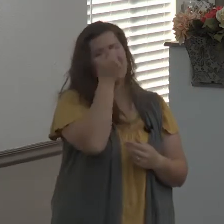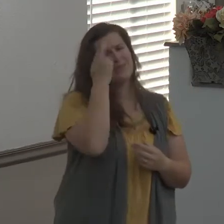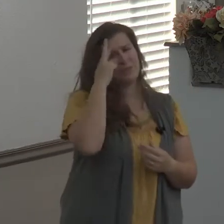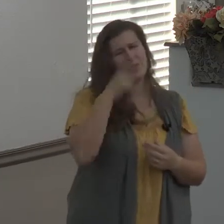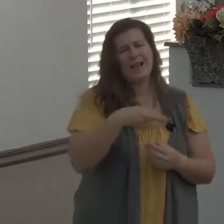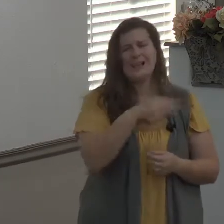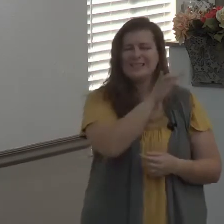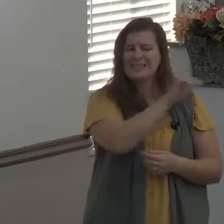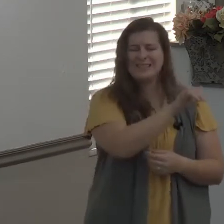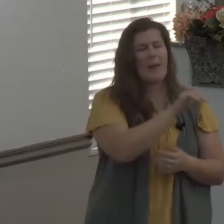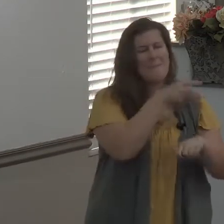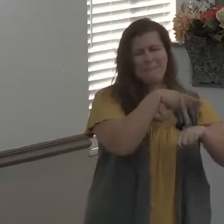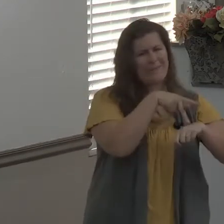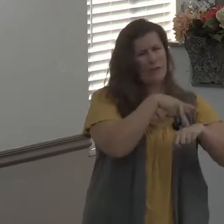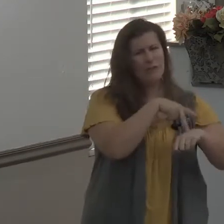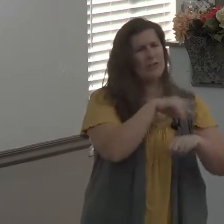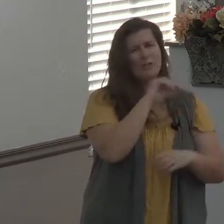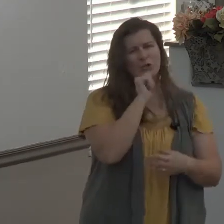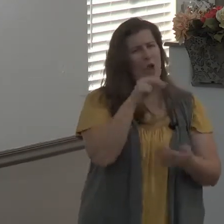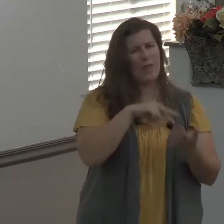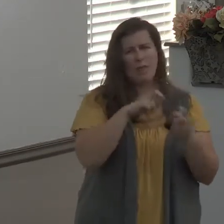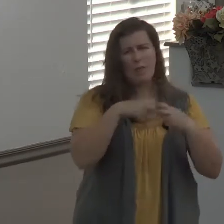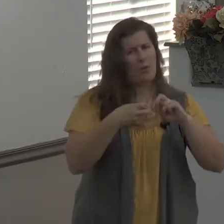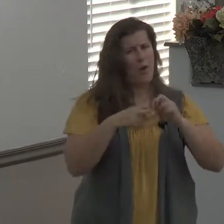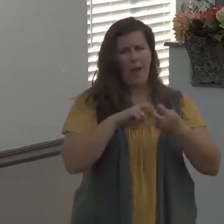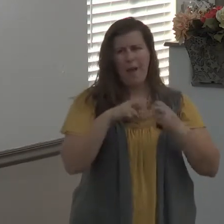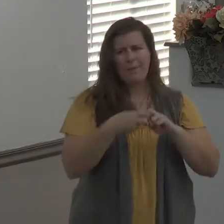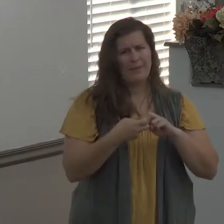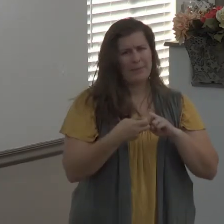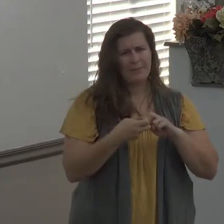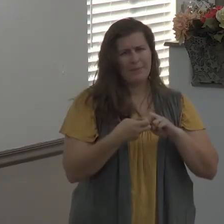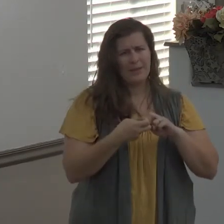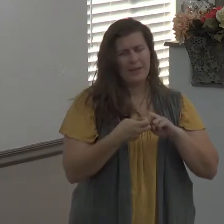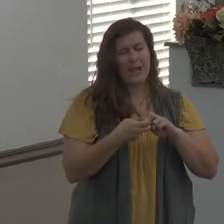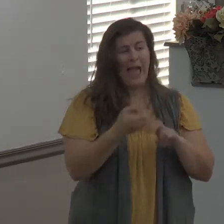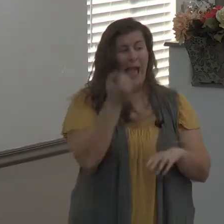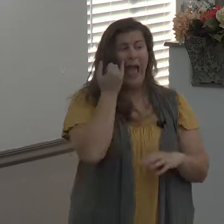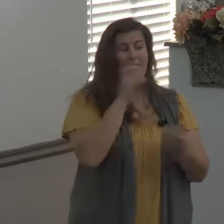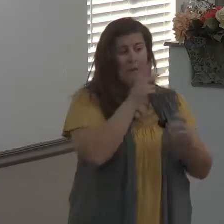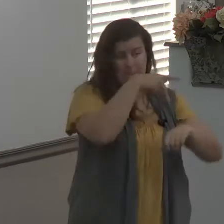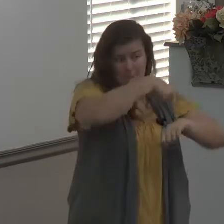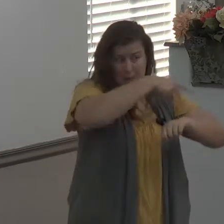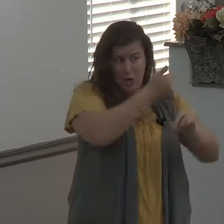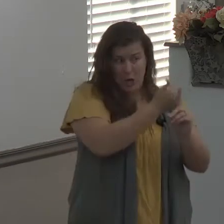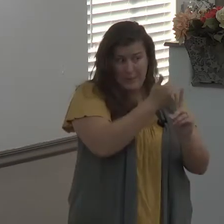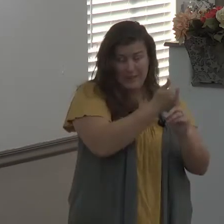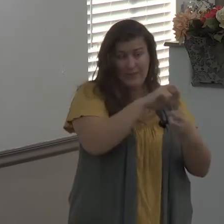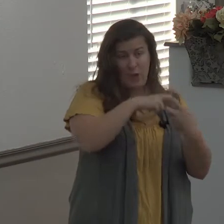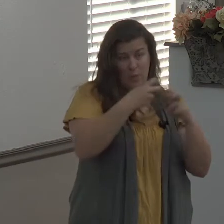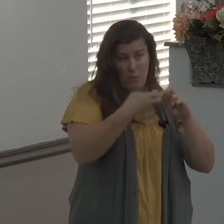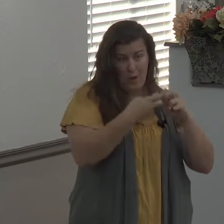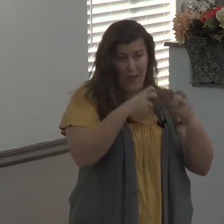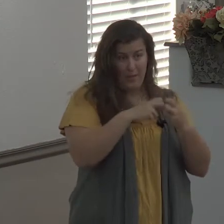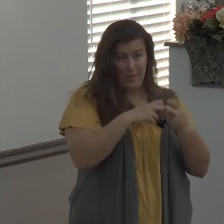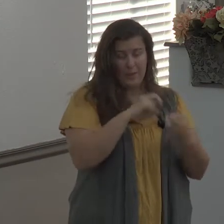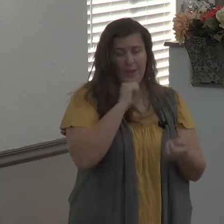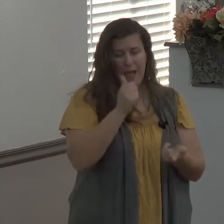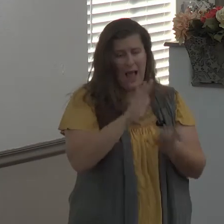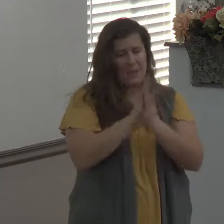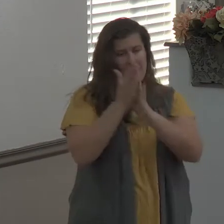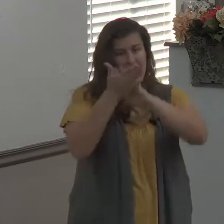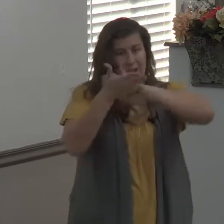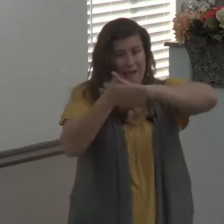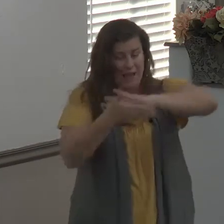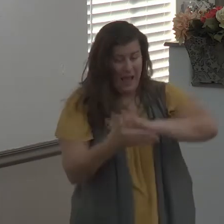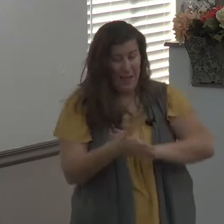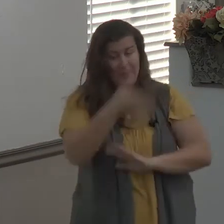but it's almost as if he's looking through Peter because he recognizes Peter's not the problem. If